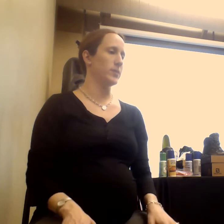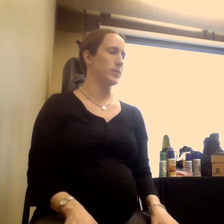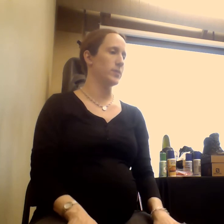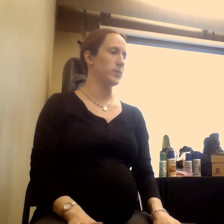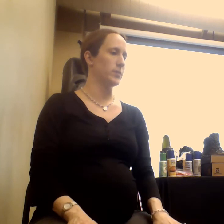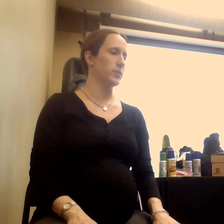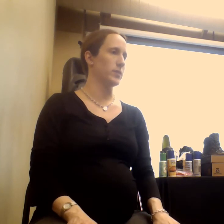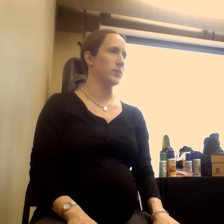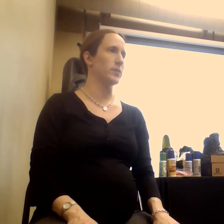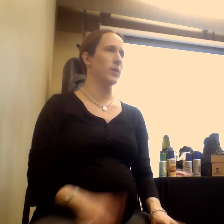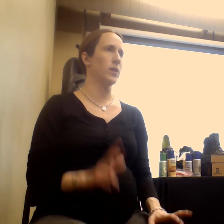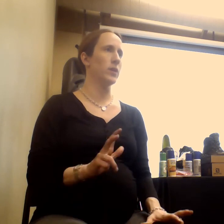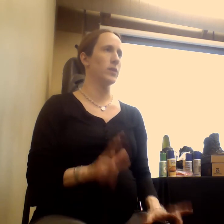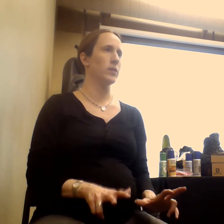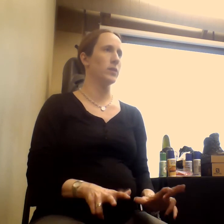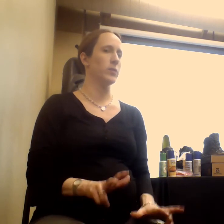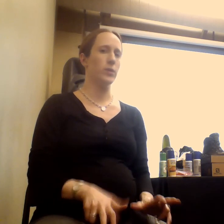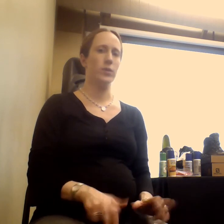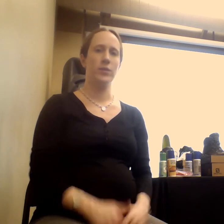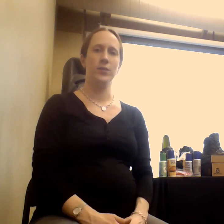do.